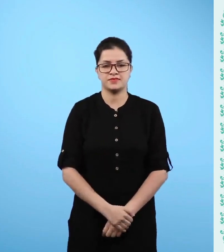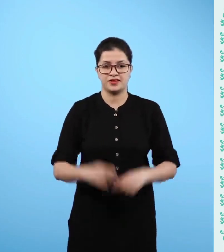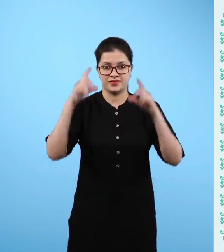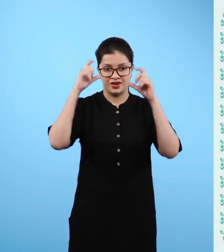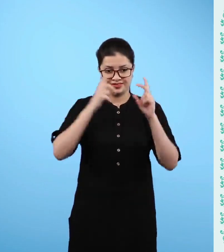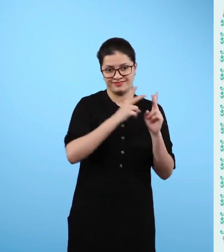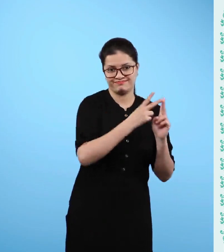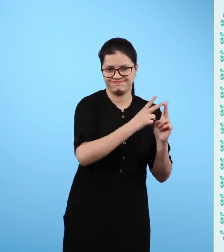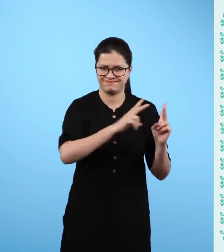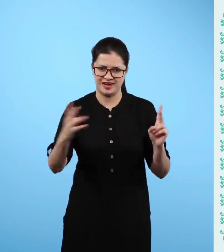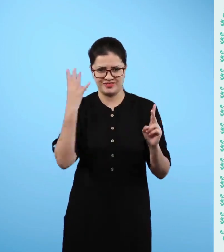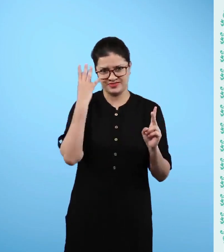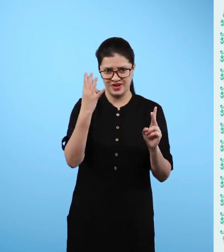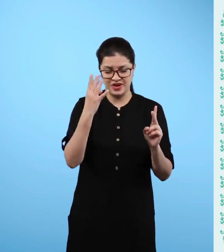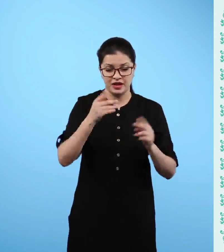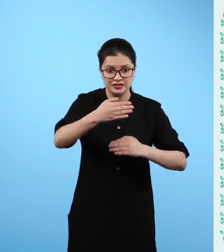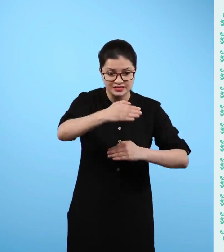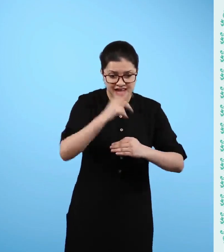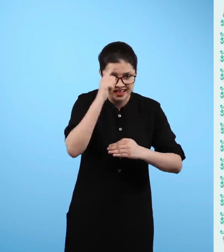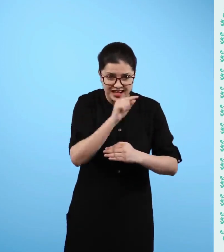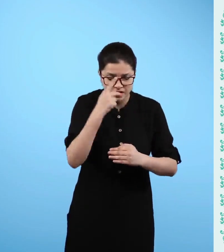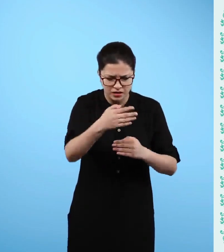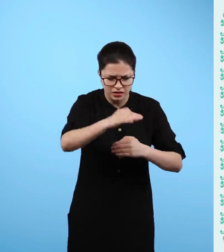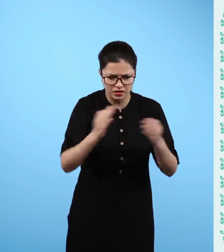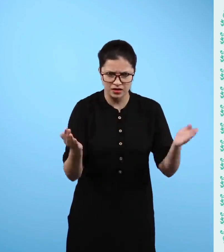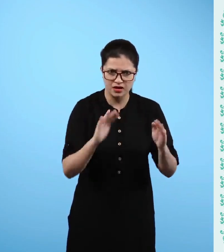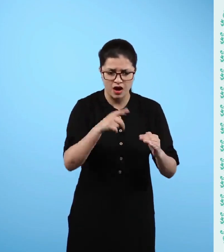You have to find out which of these can be made into a box.